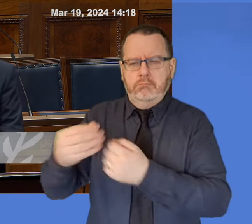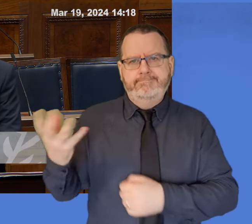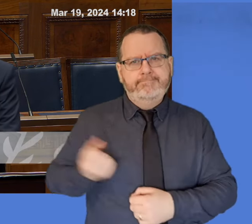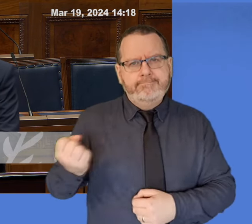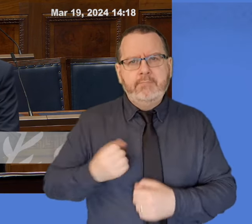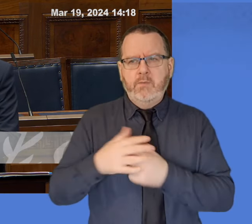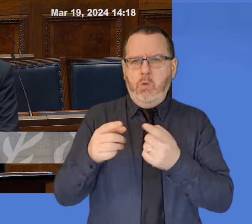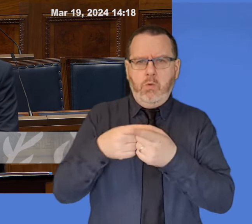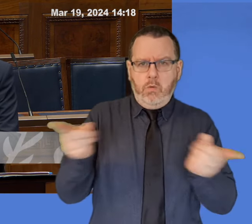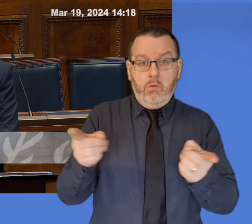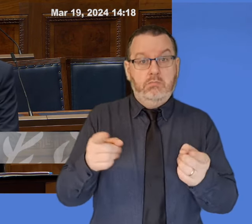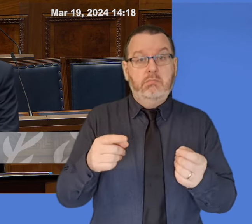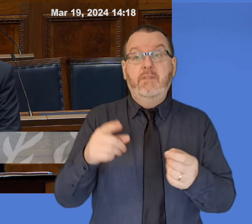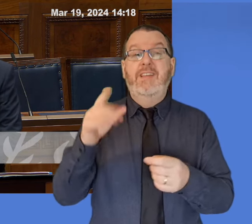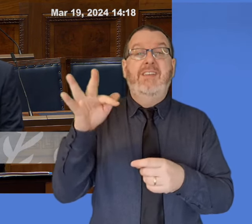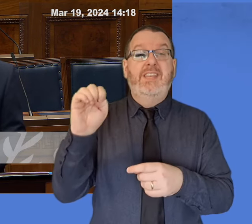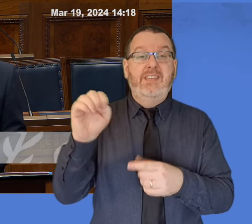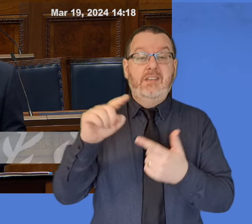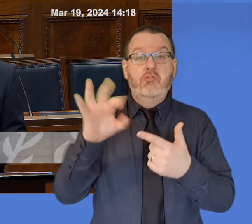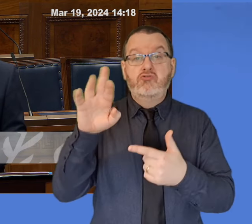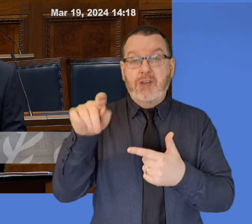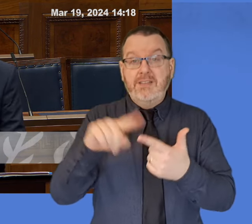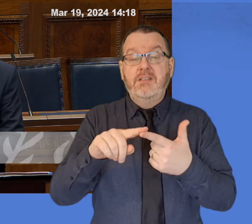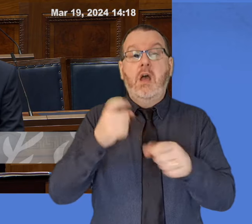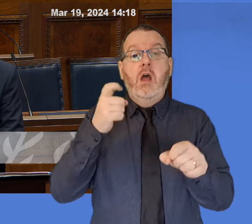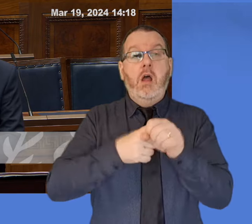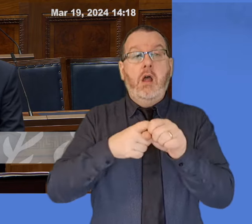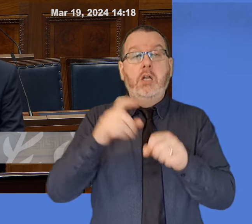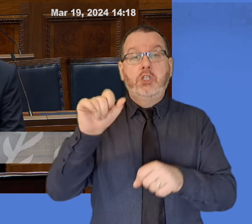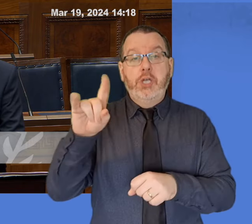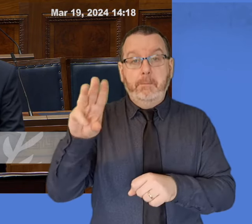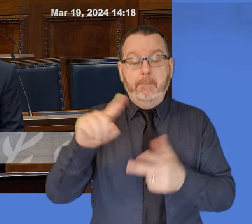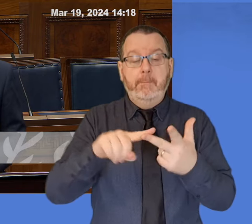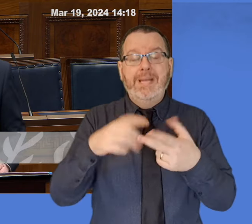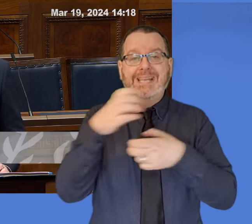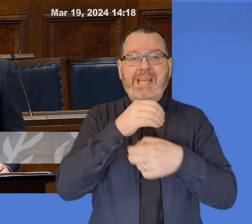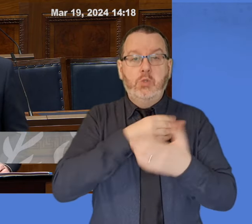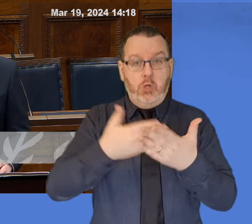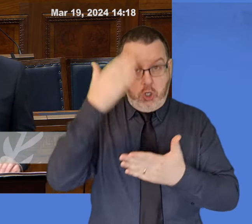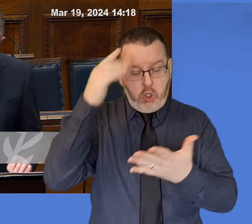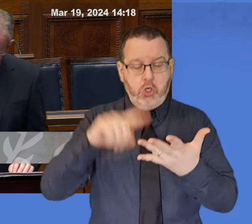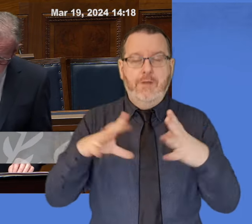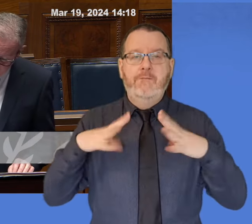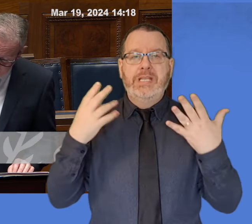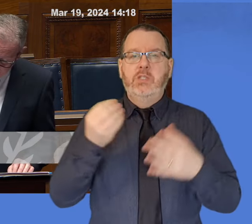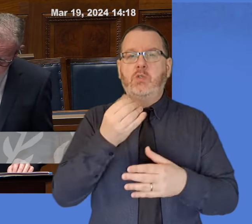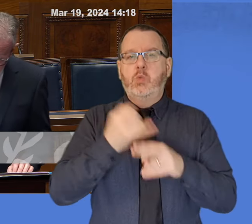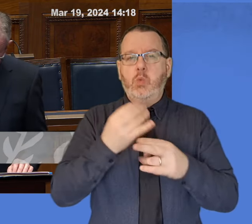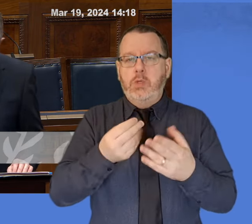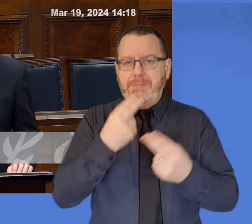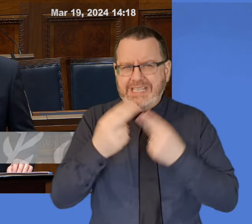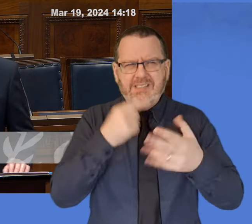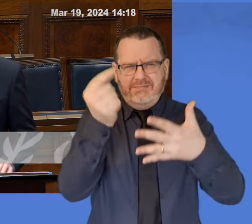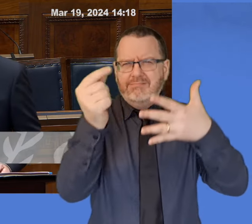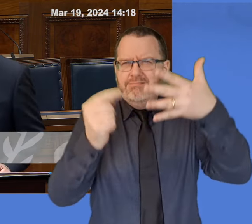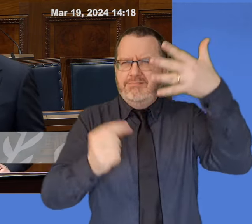students, including further education grants, the Hardship Fund, Care to Learn, home to college, free school meals, clothing allowance, educational maintenance allowance